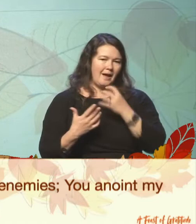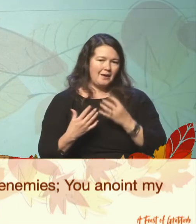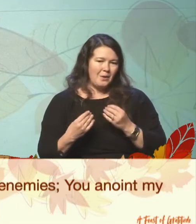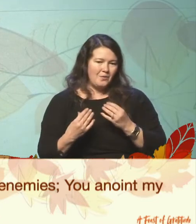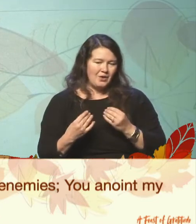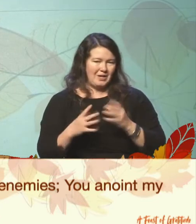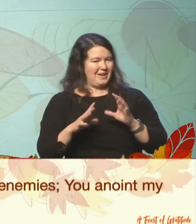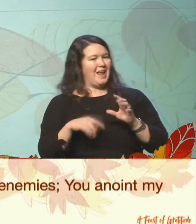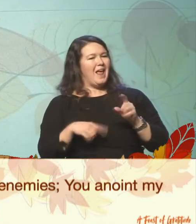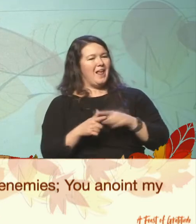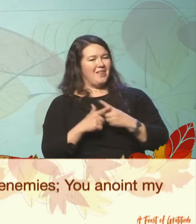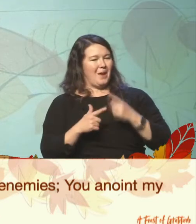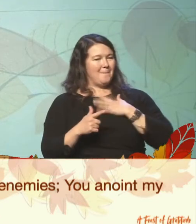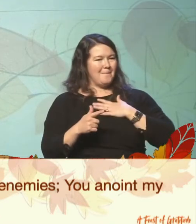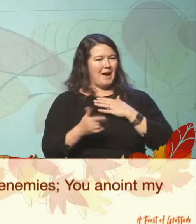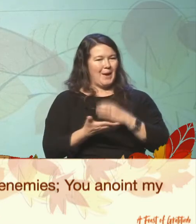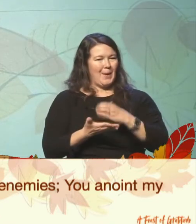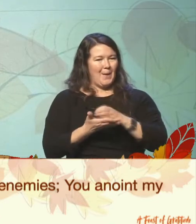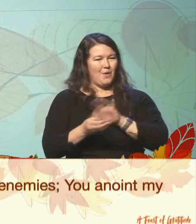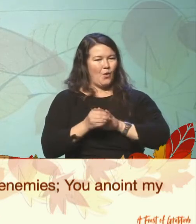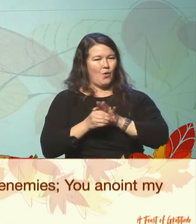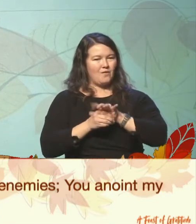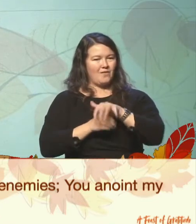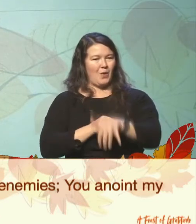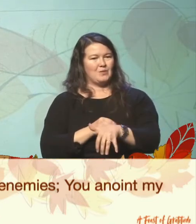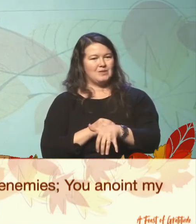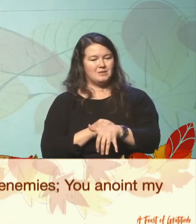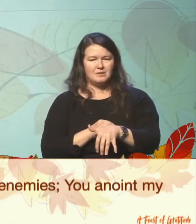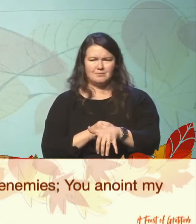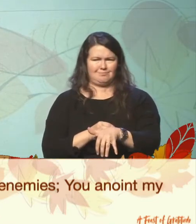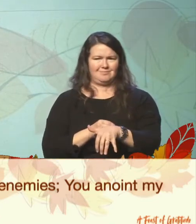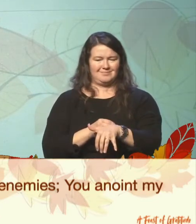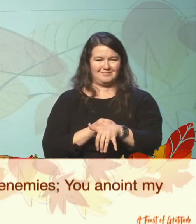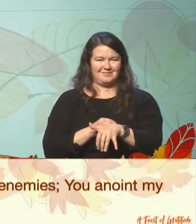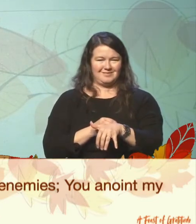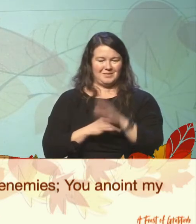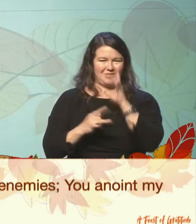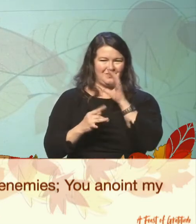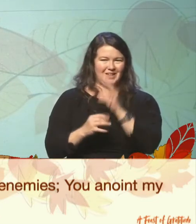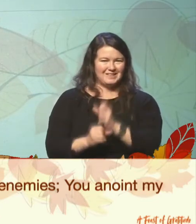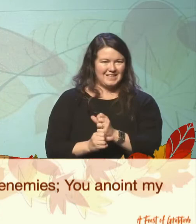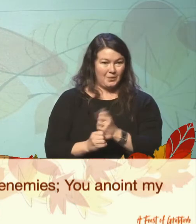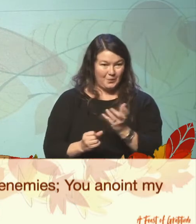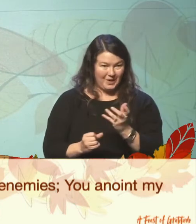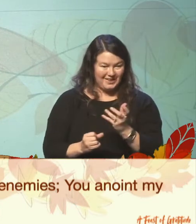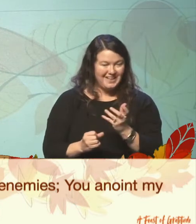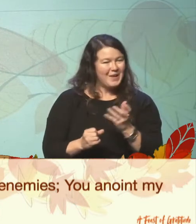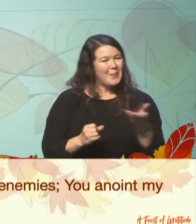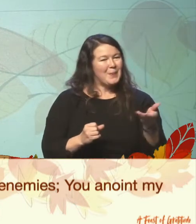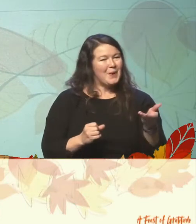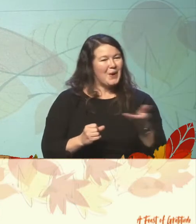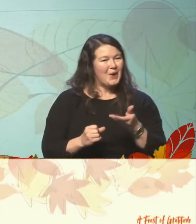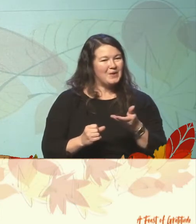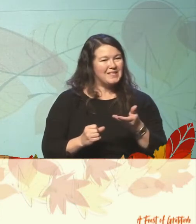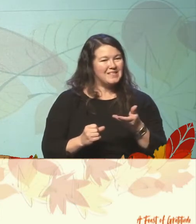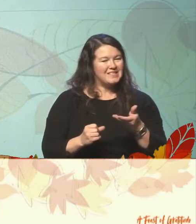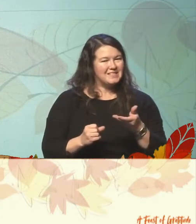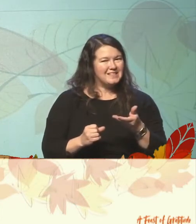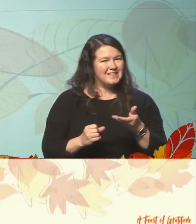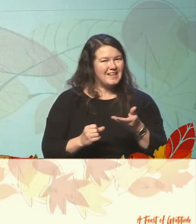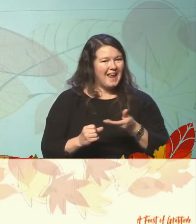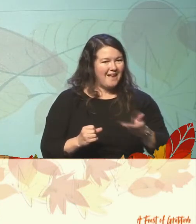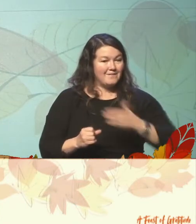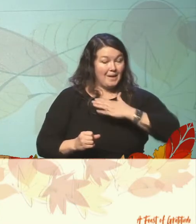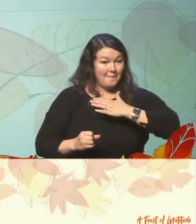cup overflows. Now, here's what's fascinating. The host invites my enemies